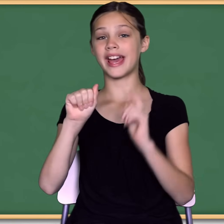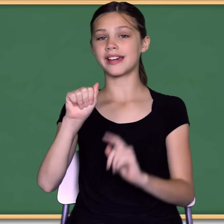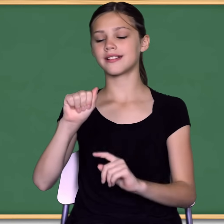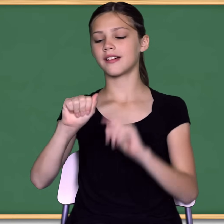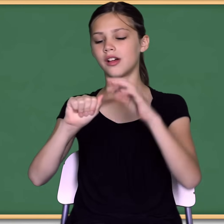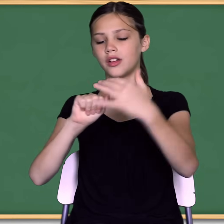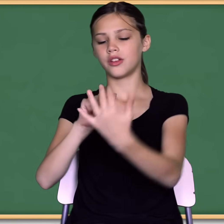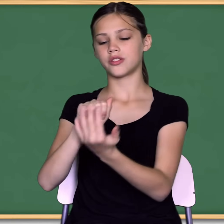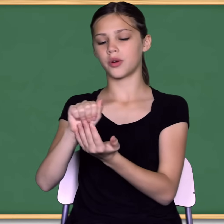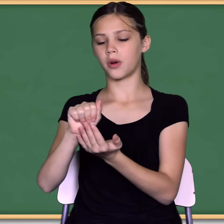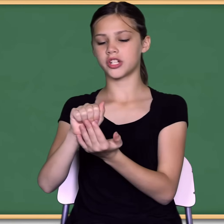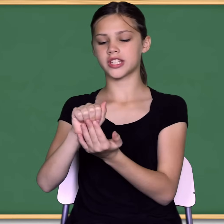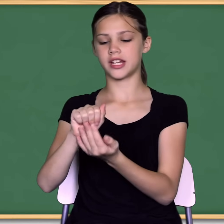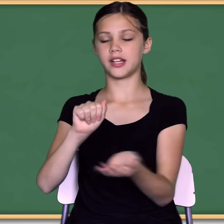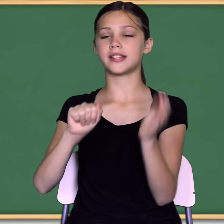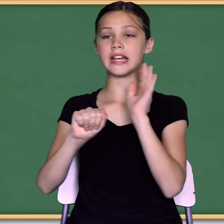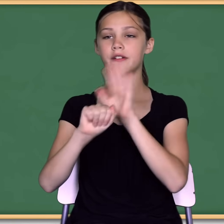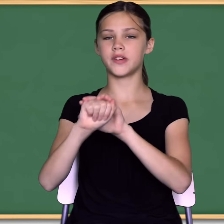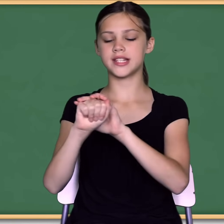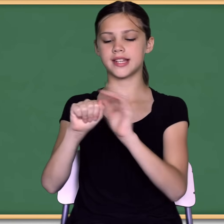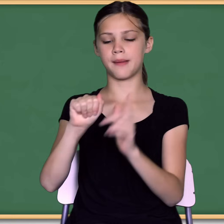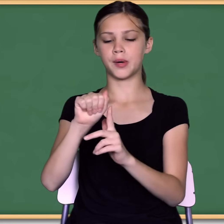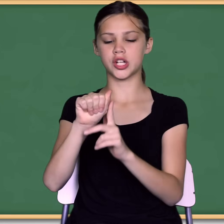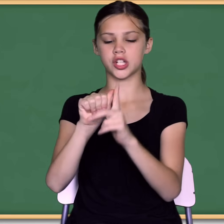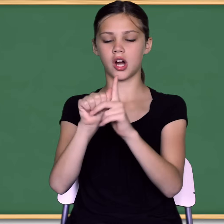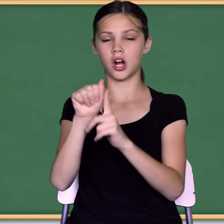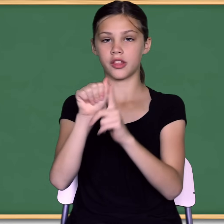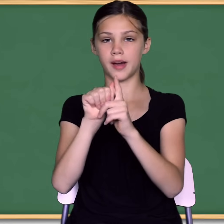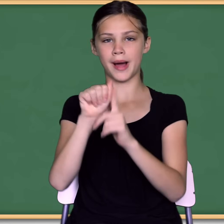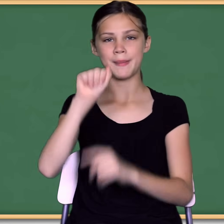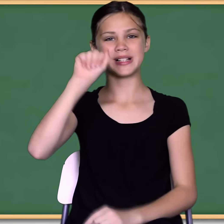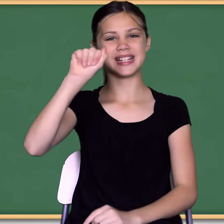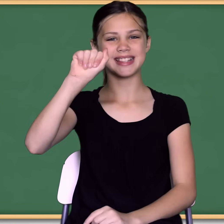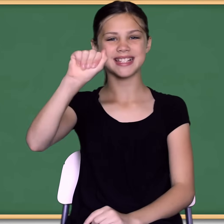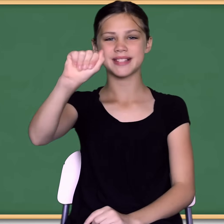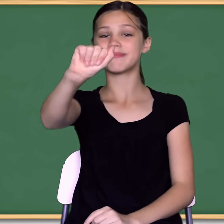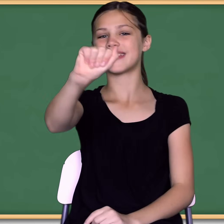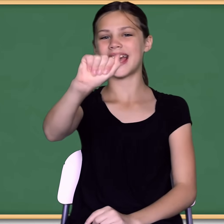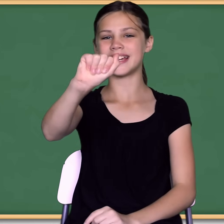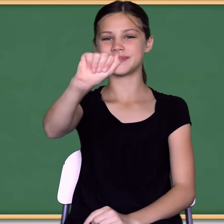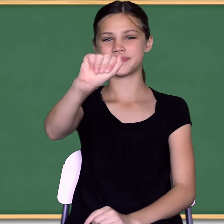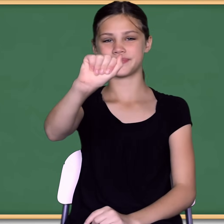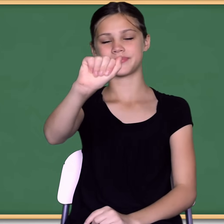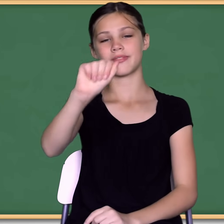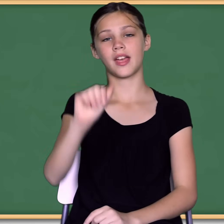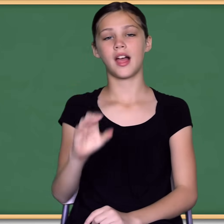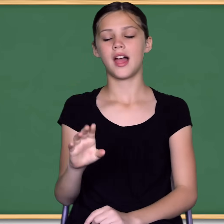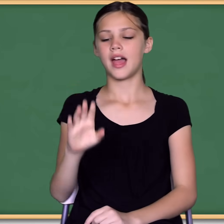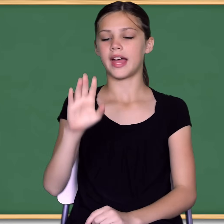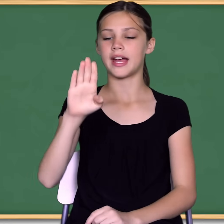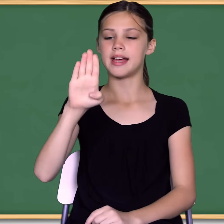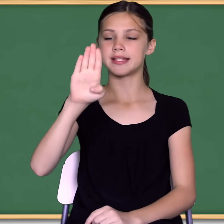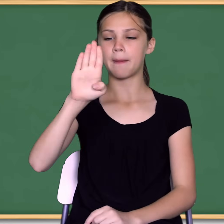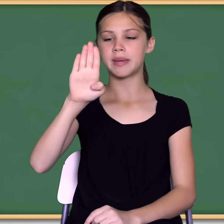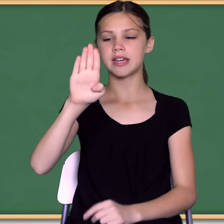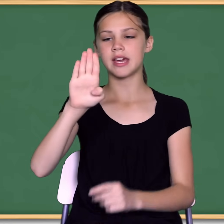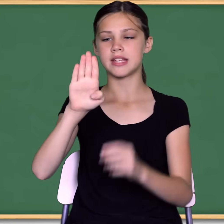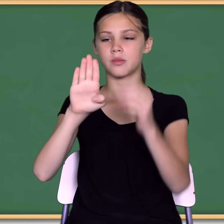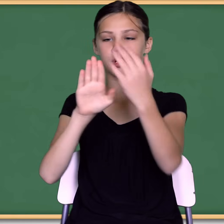A. So we're just going to take a fist and put our thumb up like this, A. And B is we